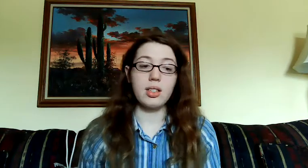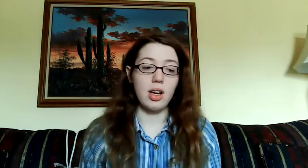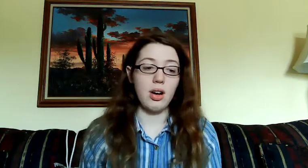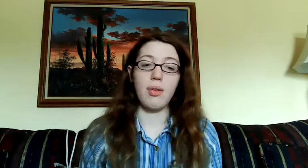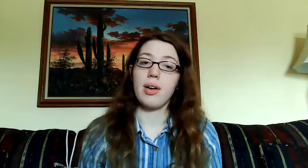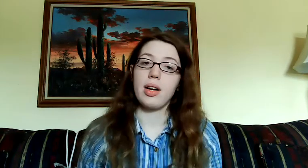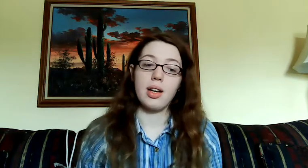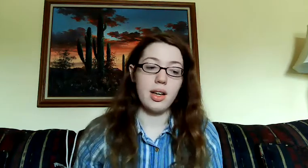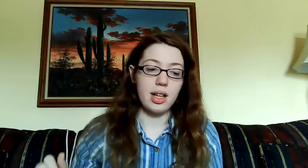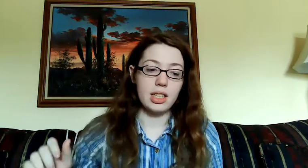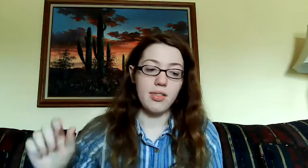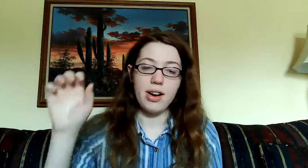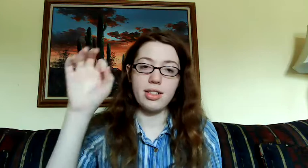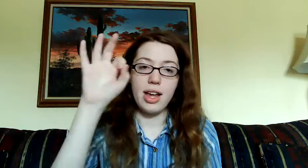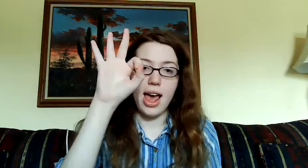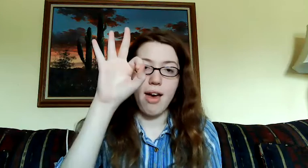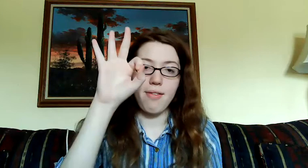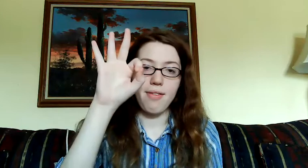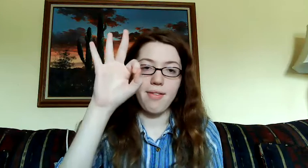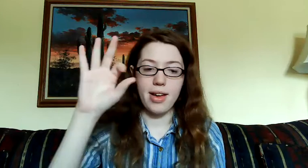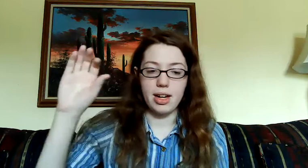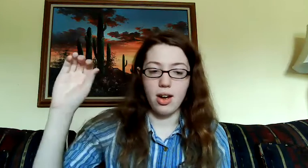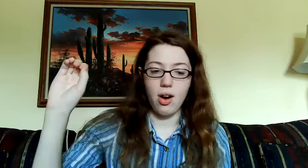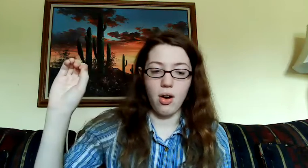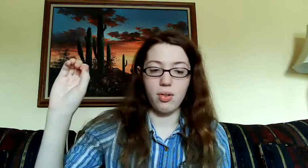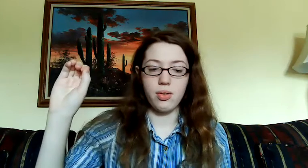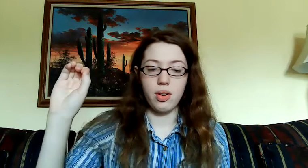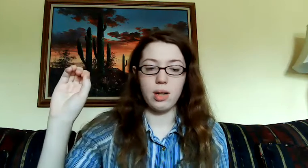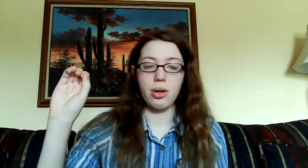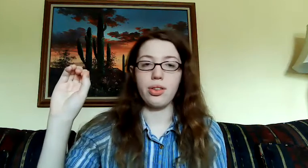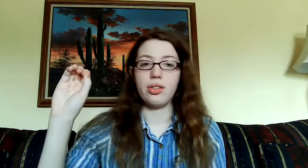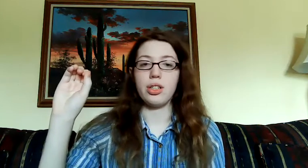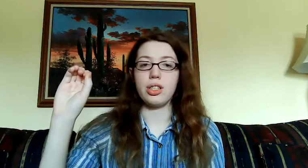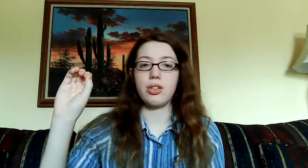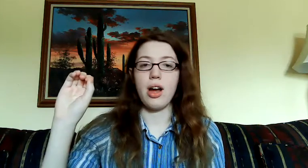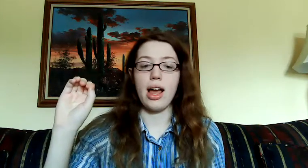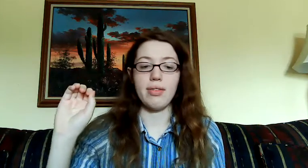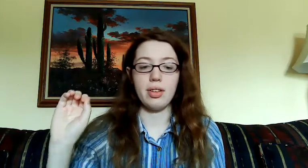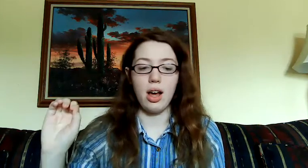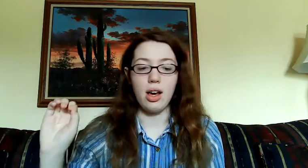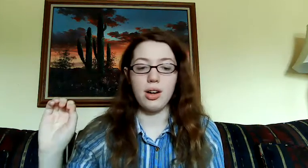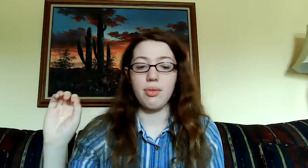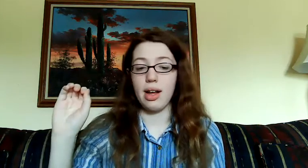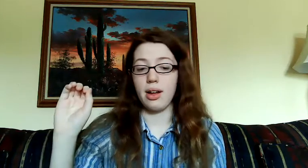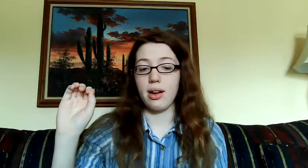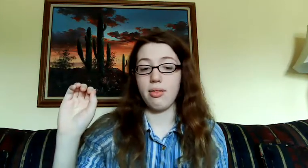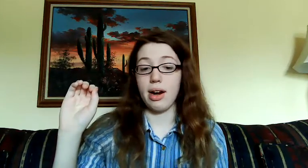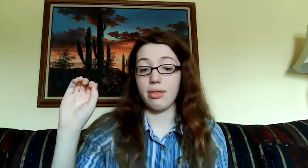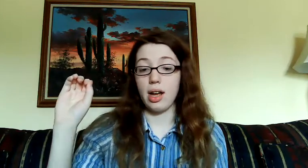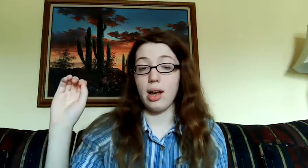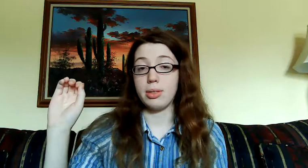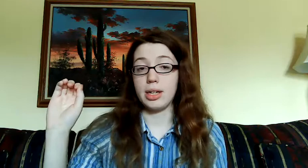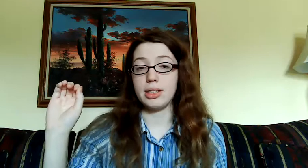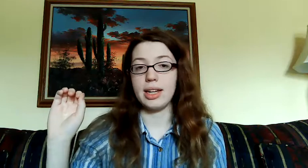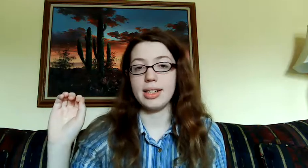So, classifiers F and O are both used to describe long, round objects, like a